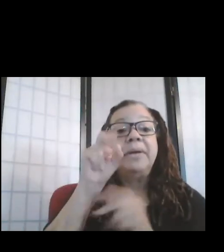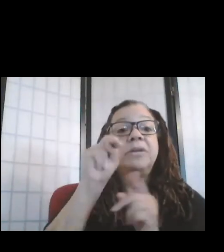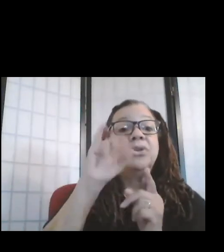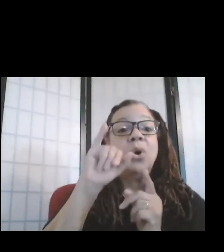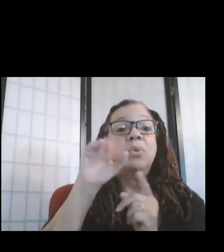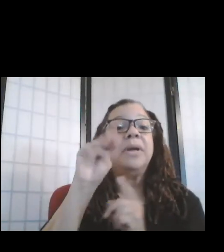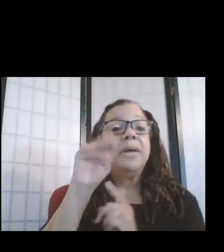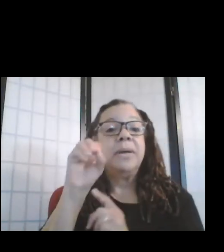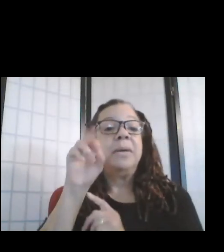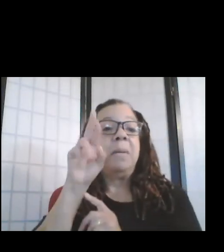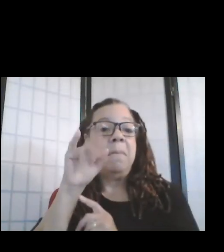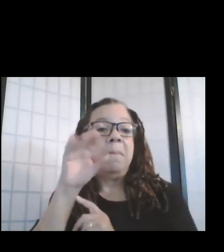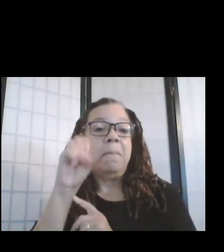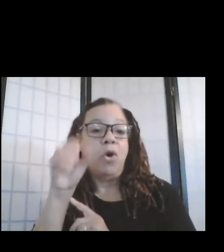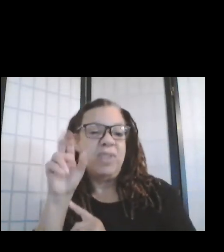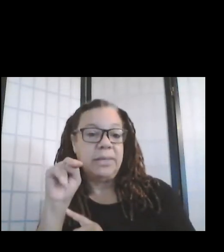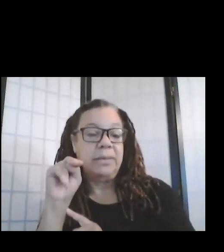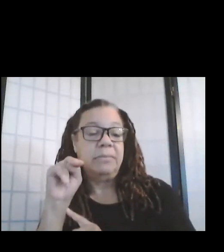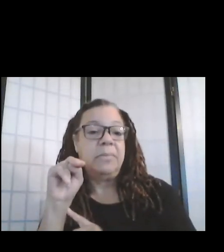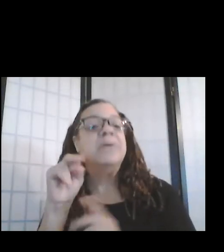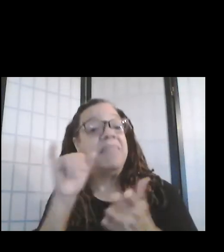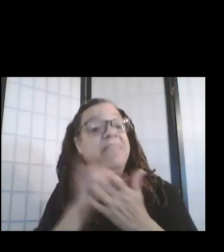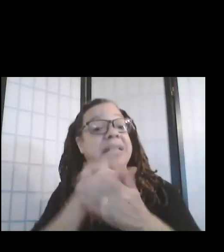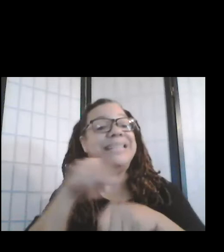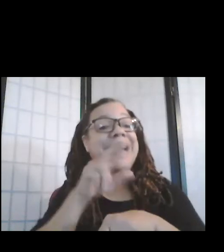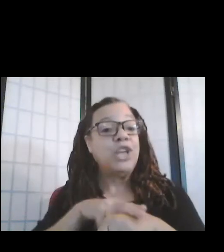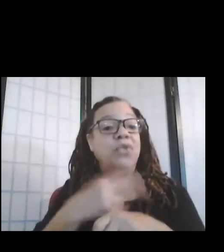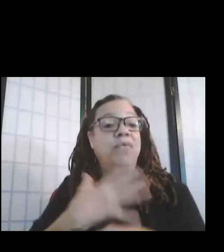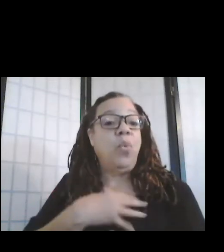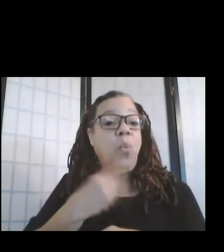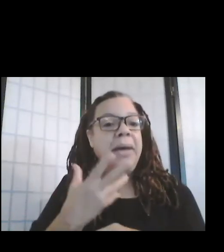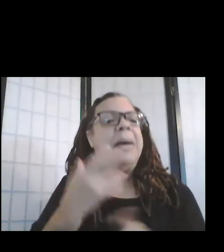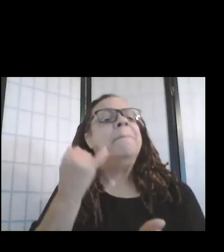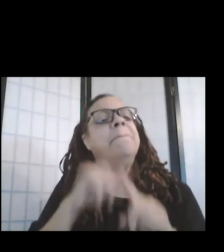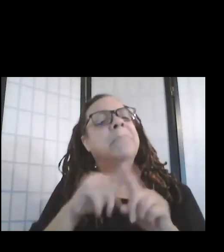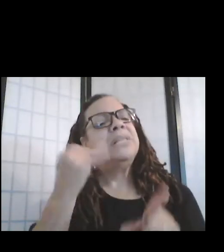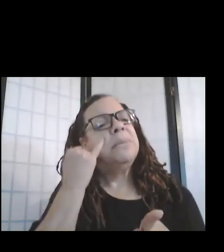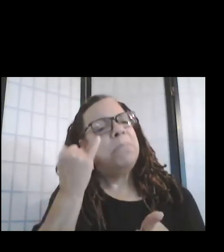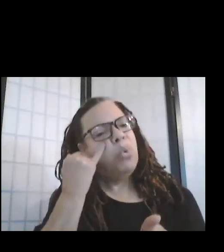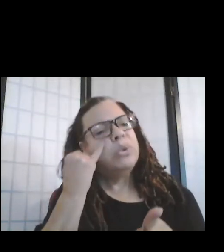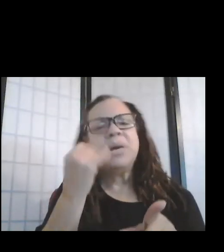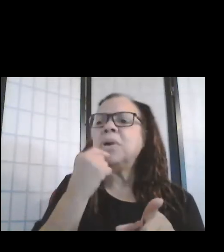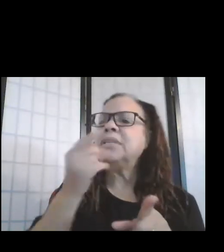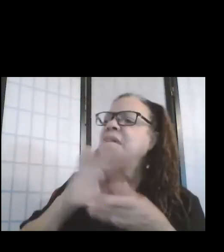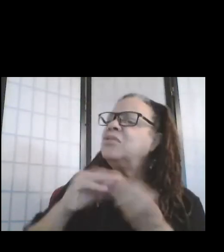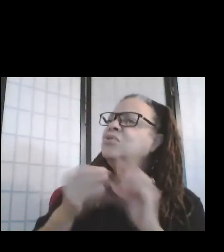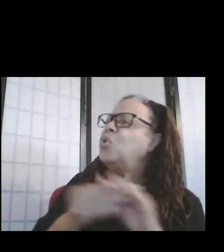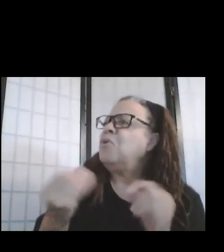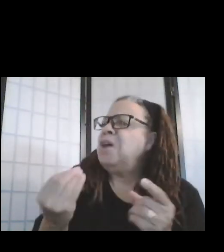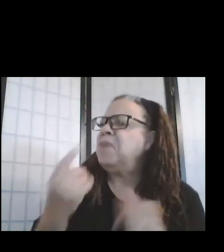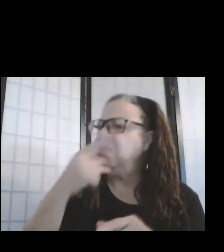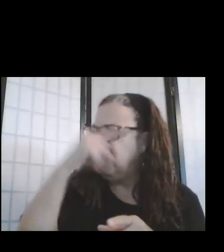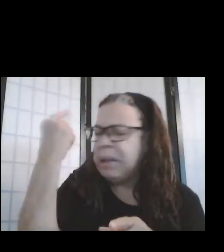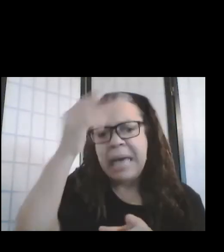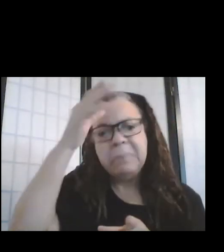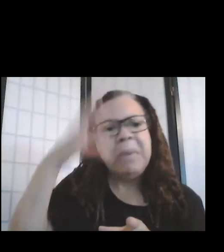as being the sort of white gaze. That's a natural. But what if I want to tell a story from the perspective of somebody